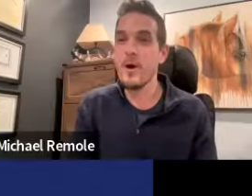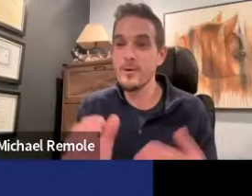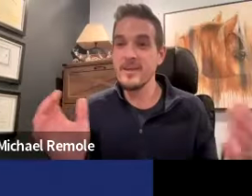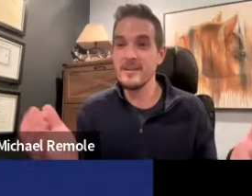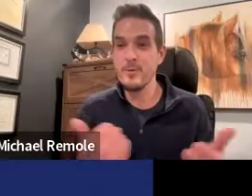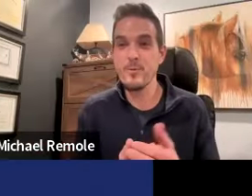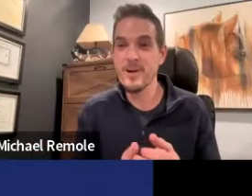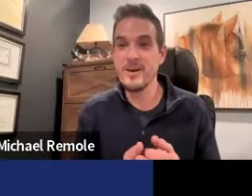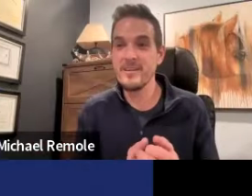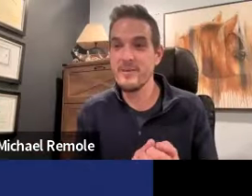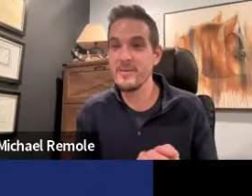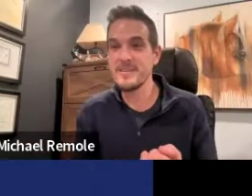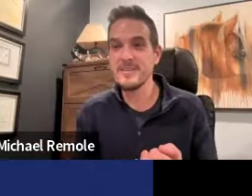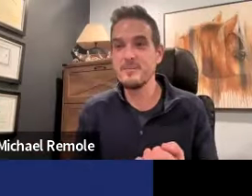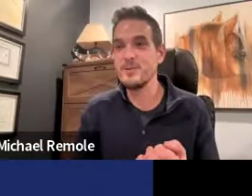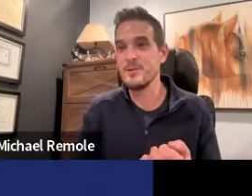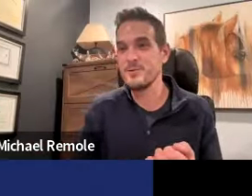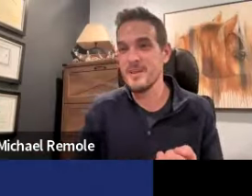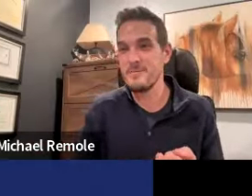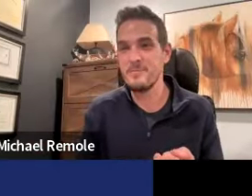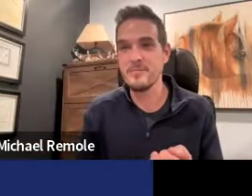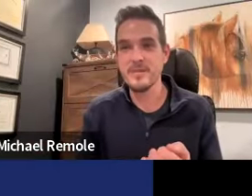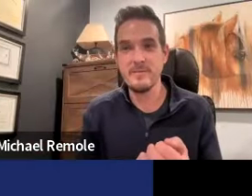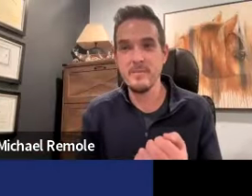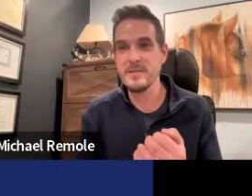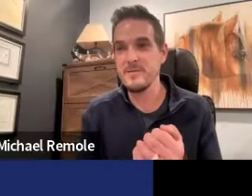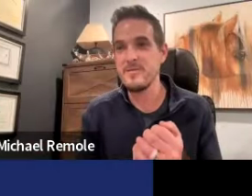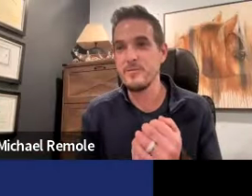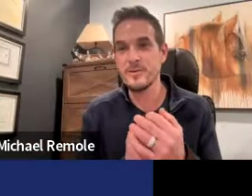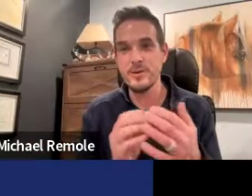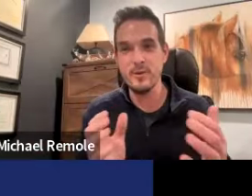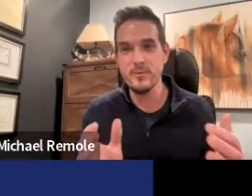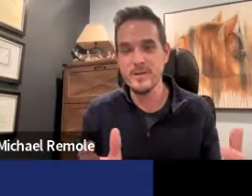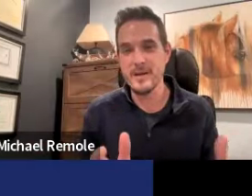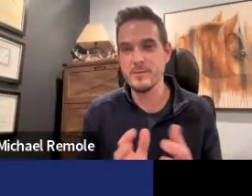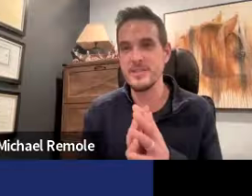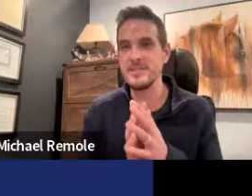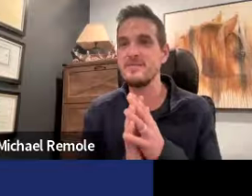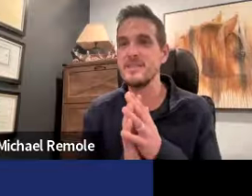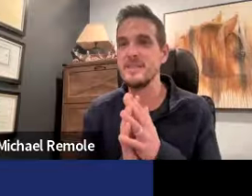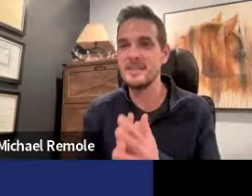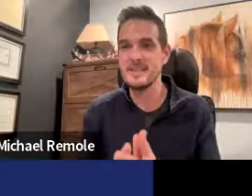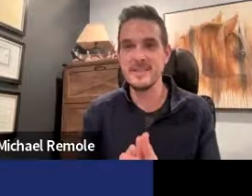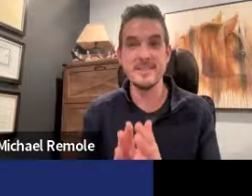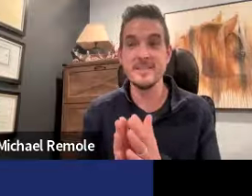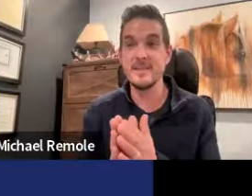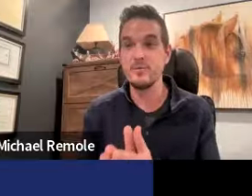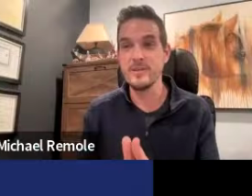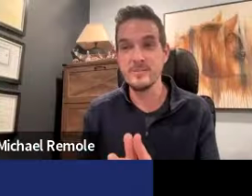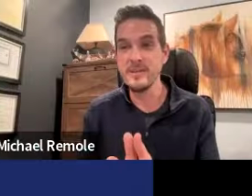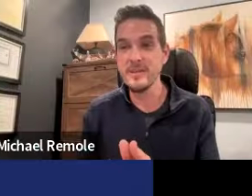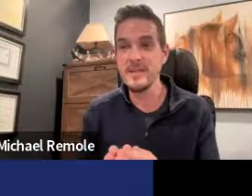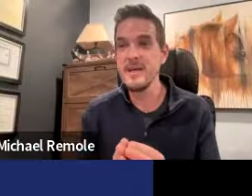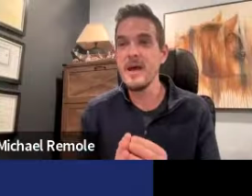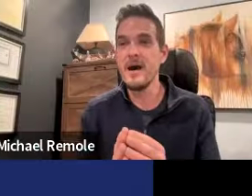Yeah, so our thing, we're working on the family system, doing those same bits of establishing safety and consistency